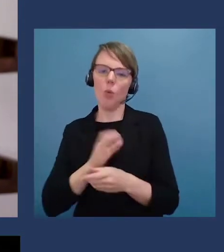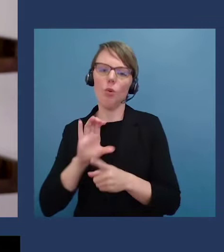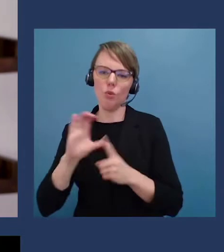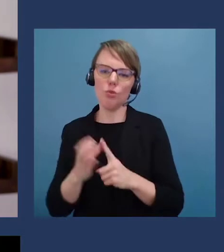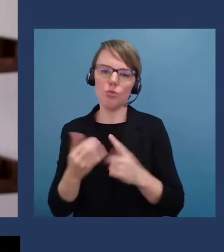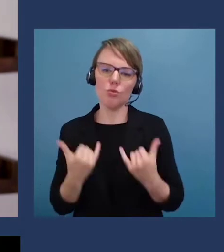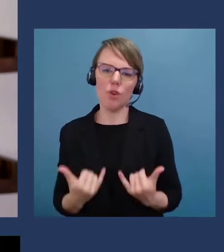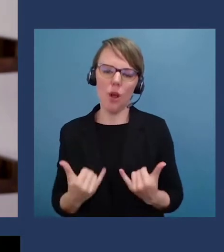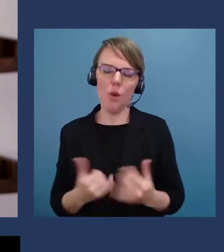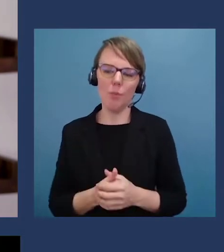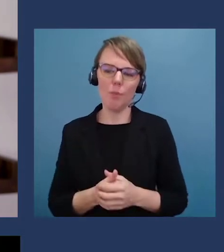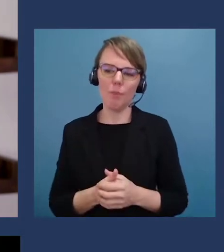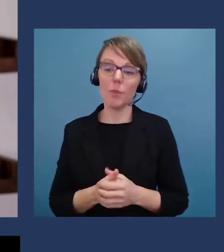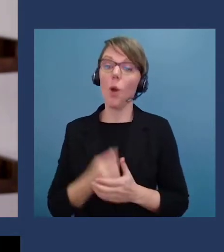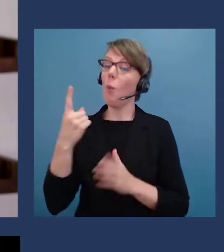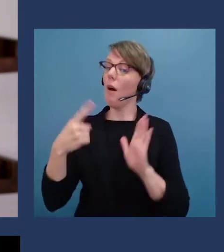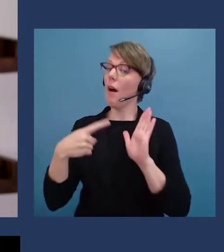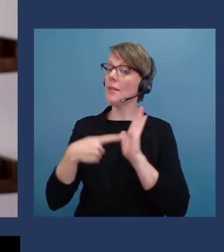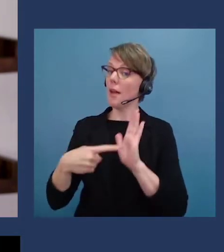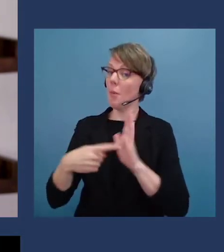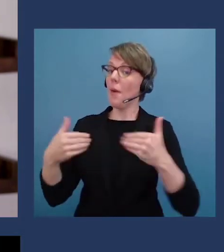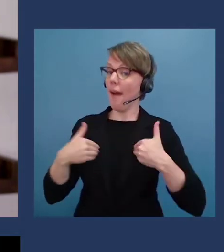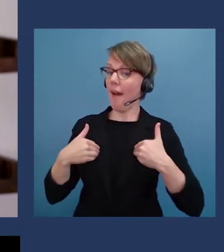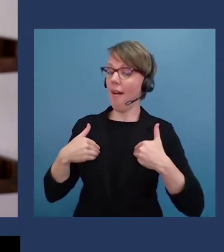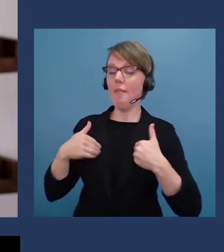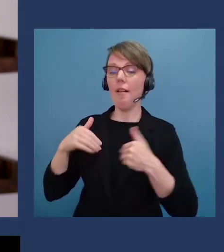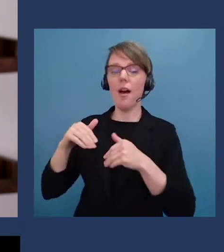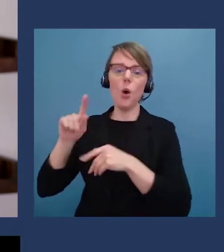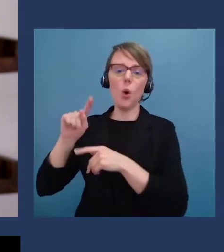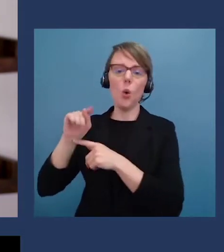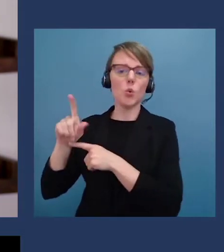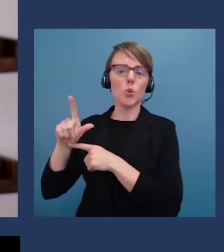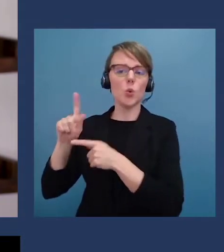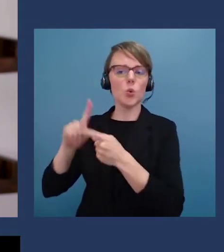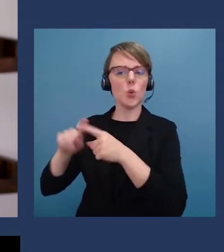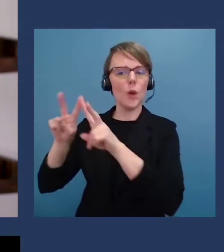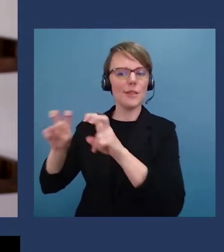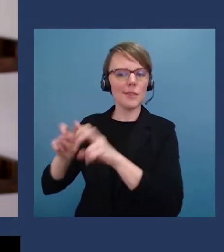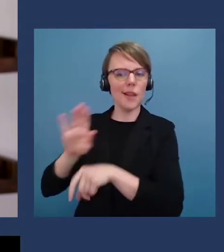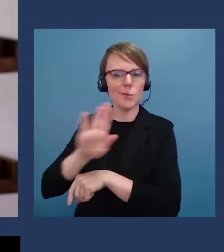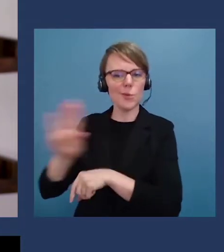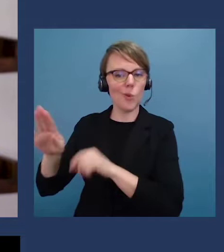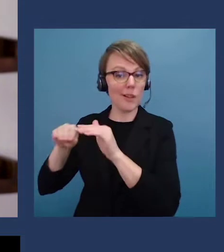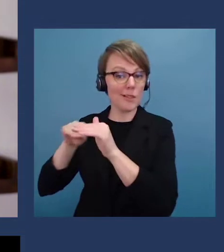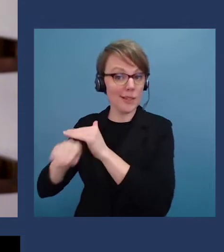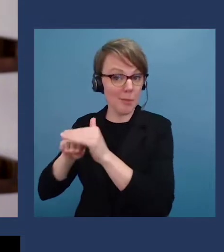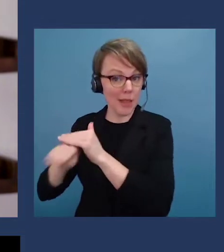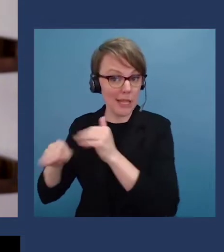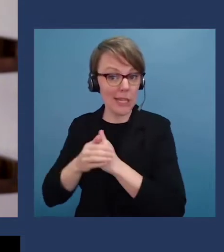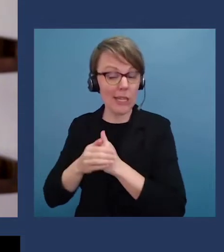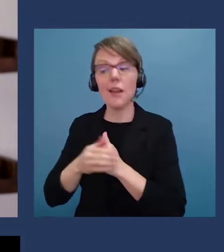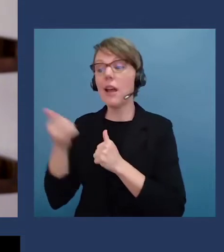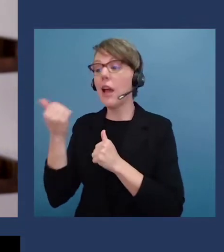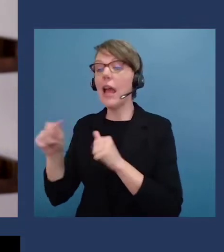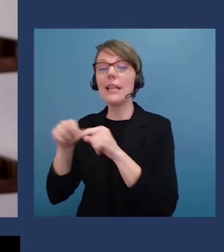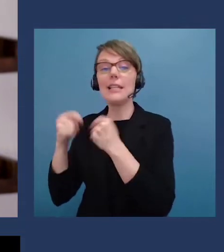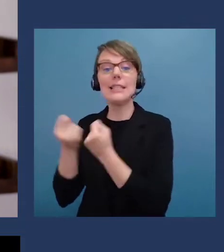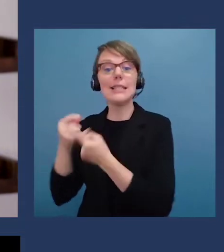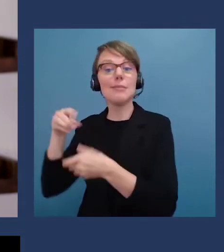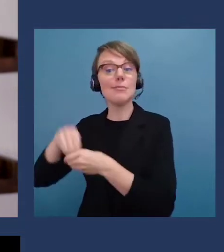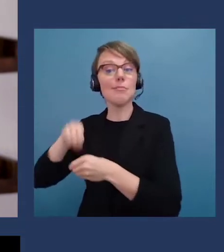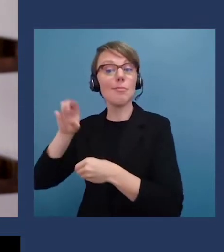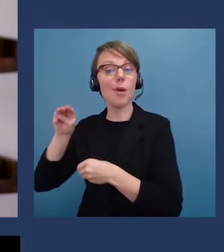like Microsoft. I mean, don't get me wrong. One of the core things is we have a responsibility. In fact, there are laws out